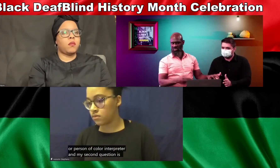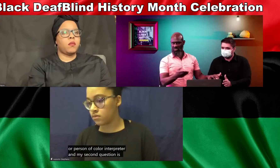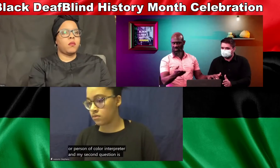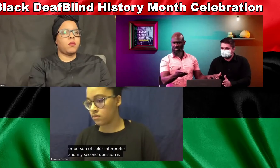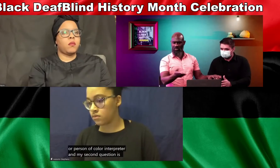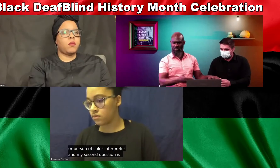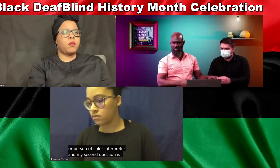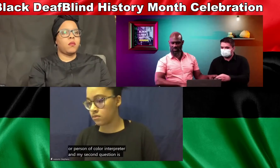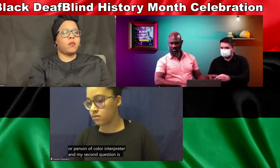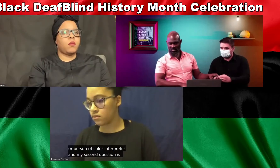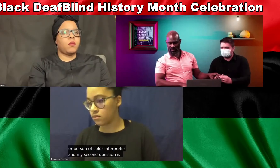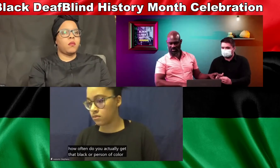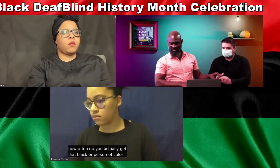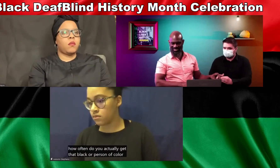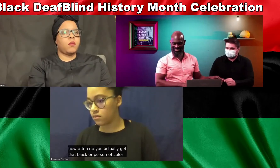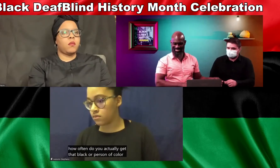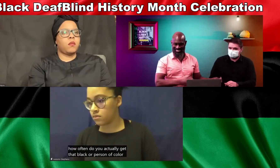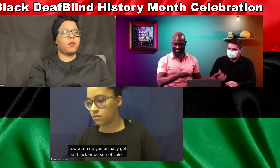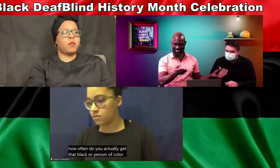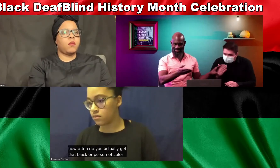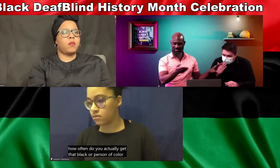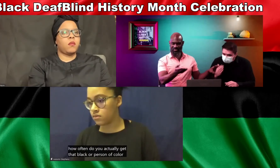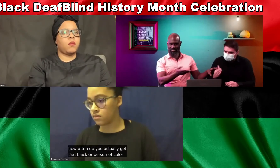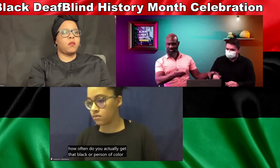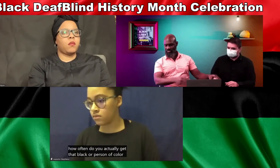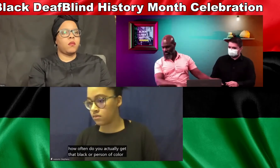color interpreter?